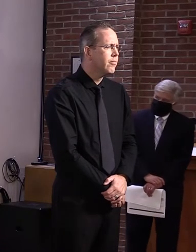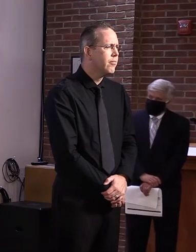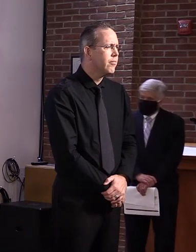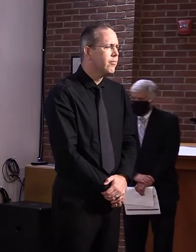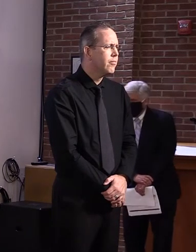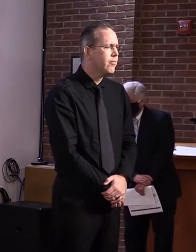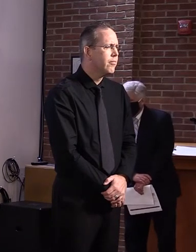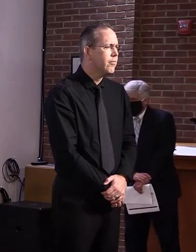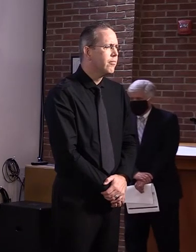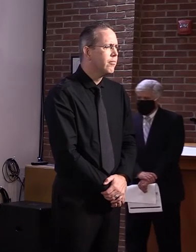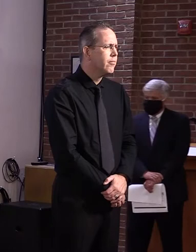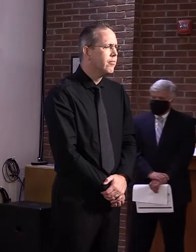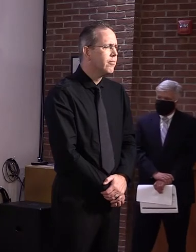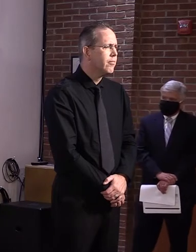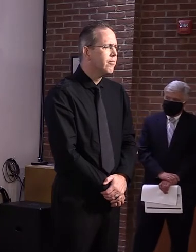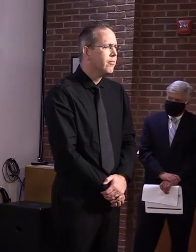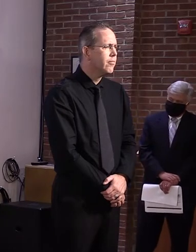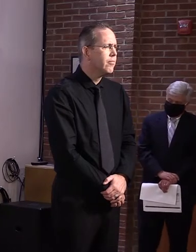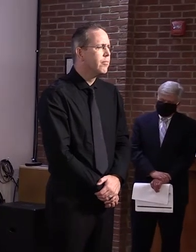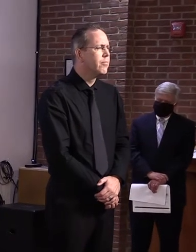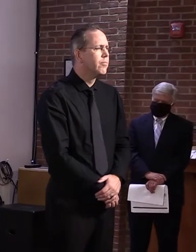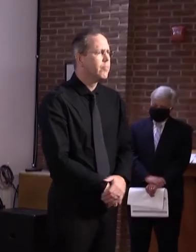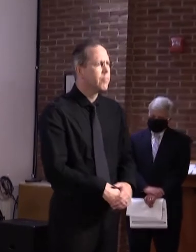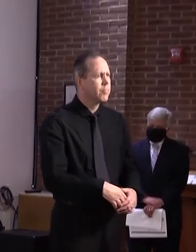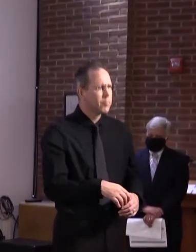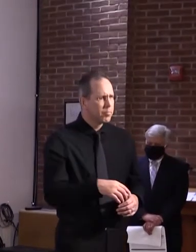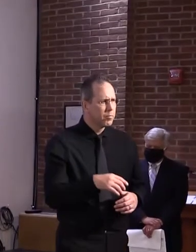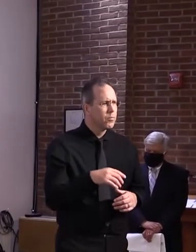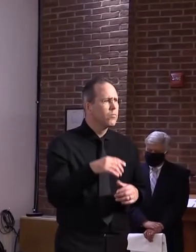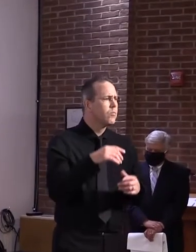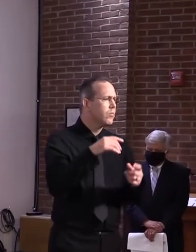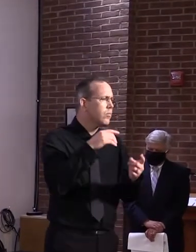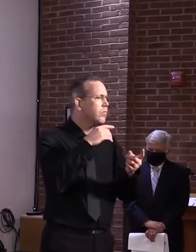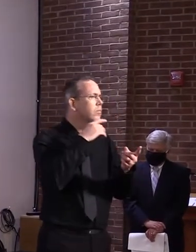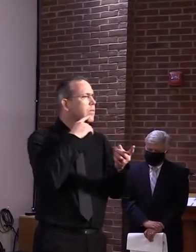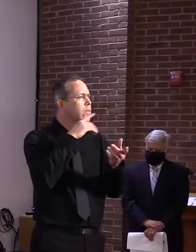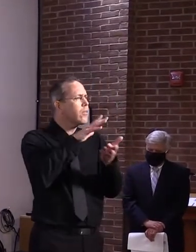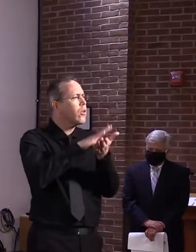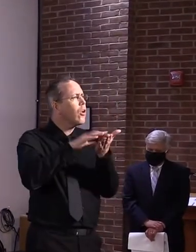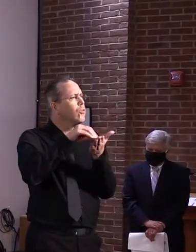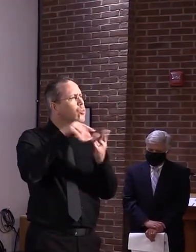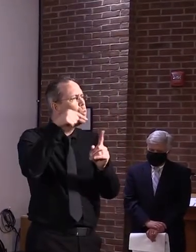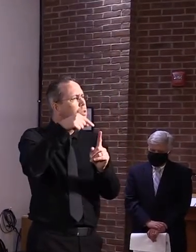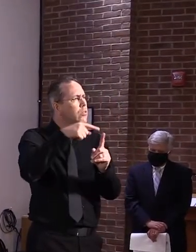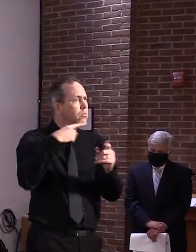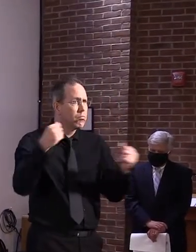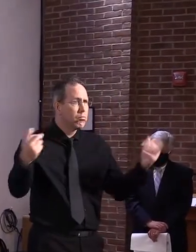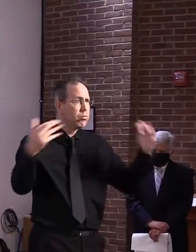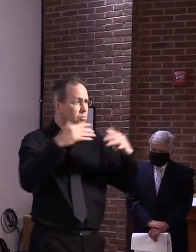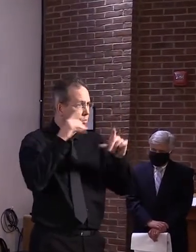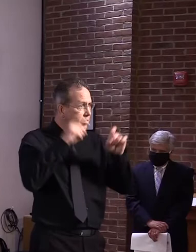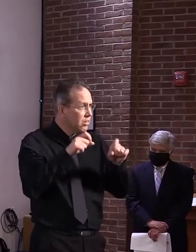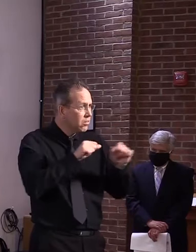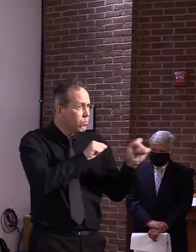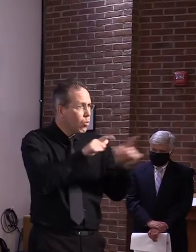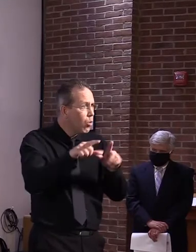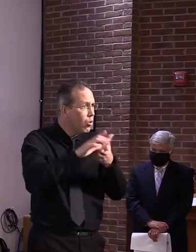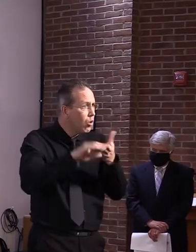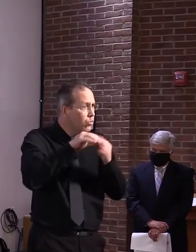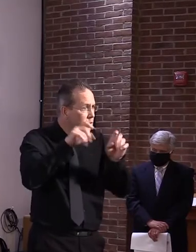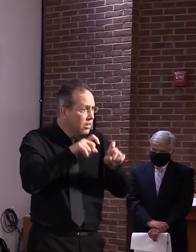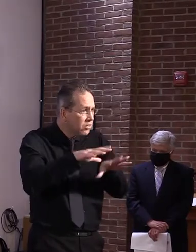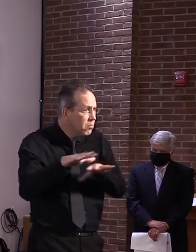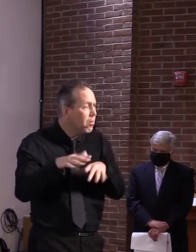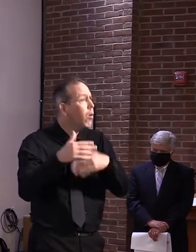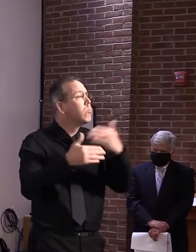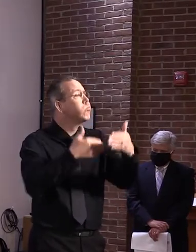to get tested on a regular basis if they think they've been exposed? Because of course, we know that many younger people